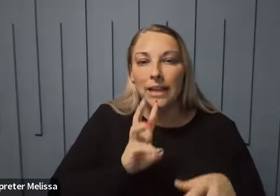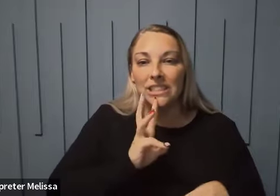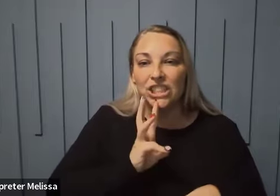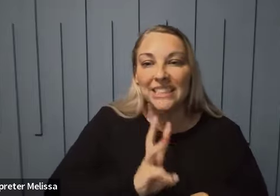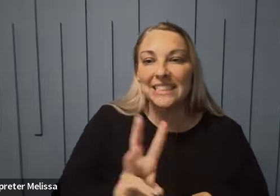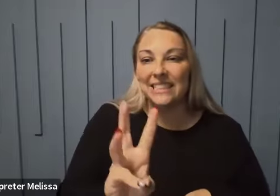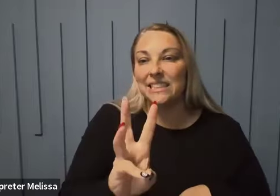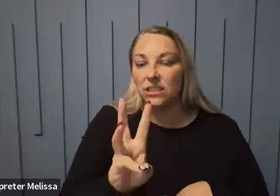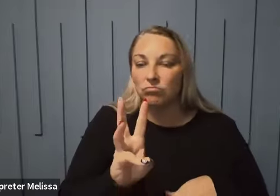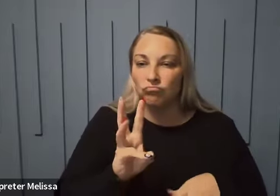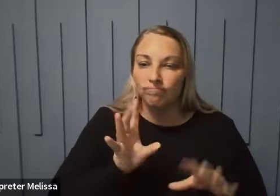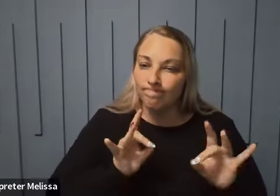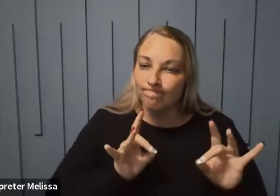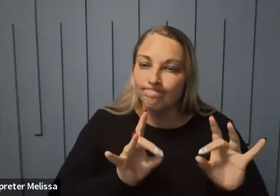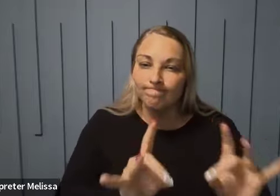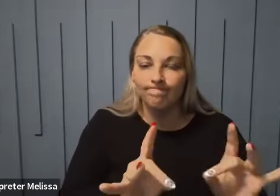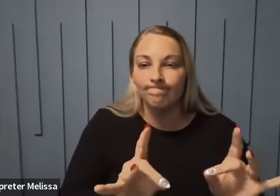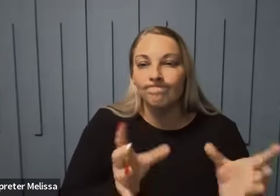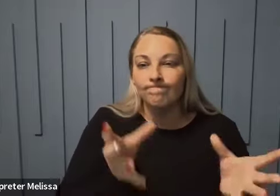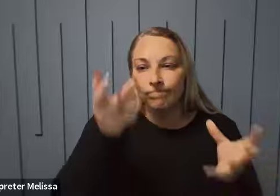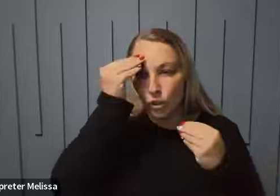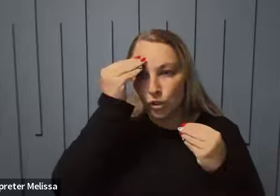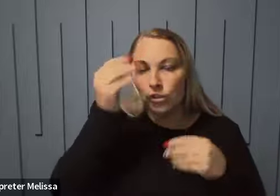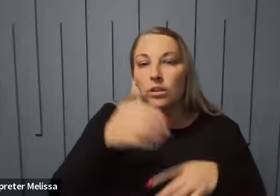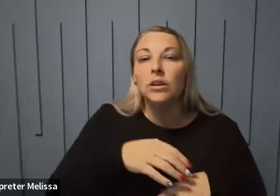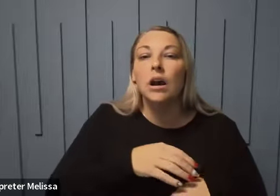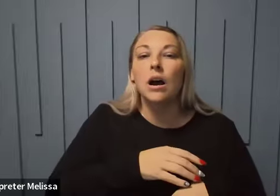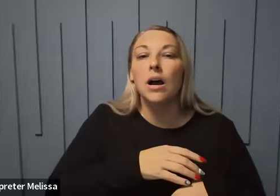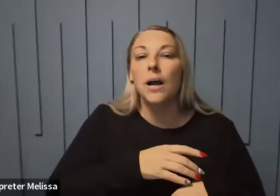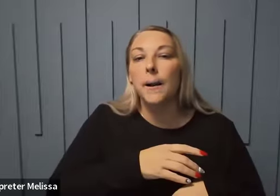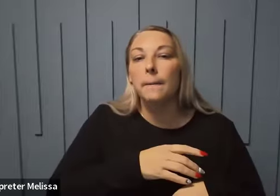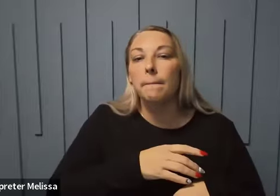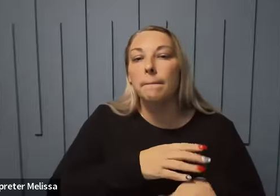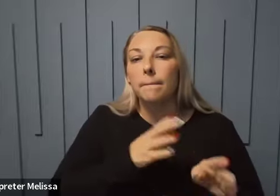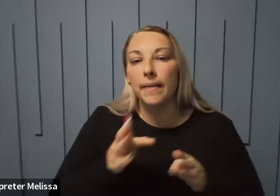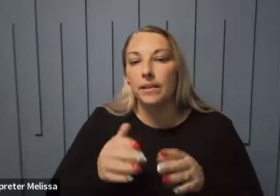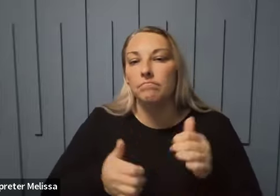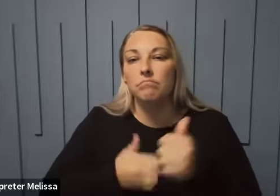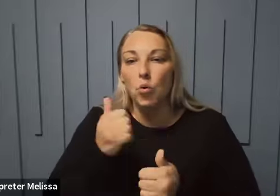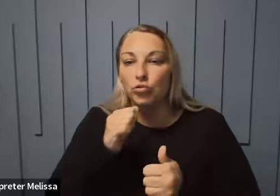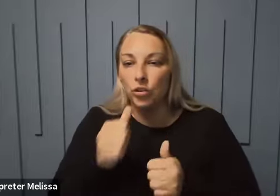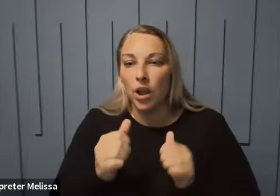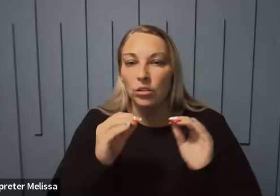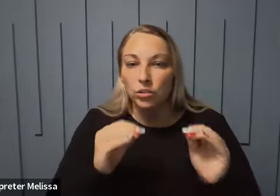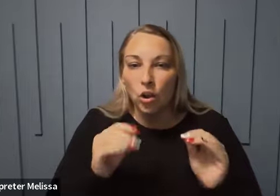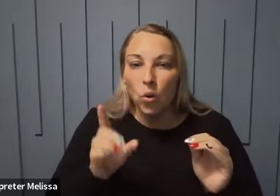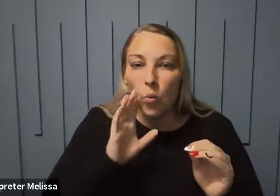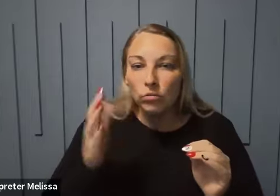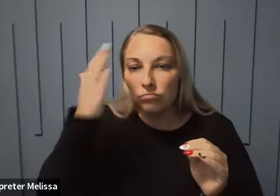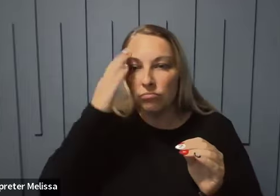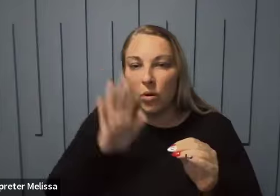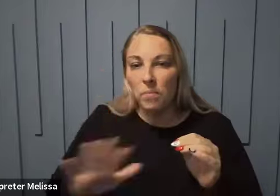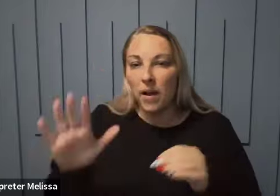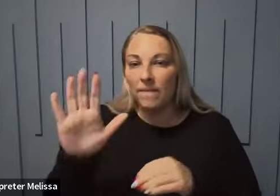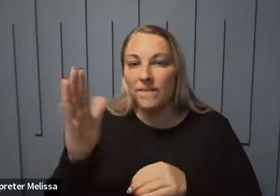taught. So those are all the details of the primary form. I should note, because I love this man quite a lot, these slides I did adapt from